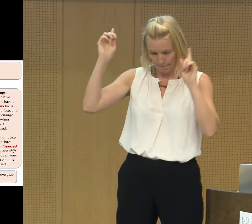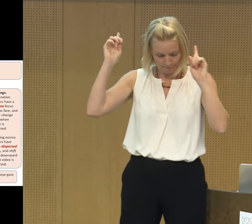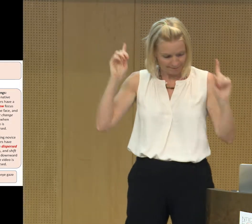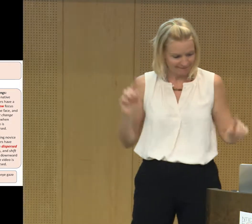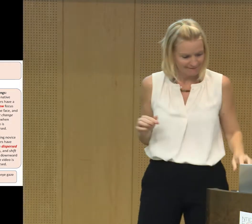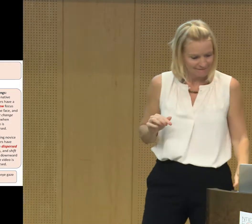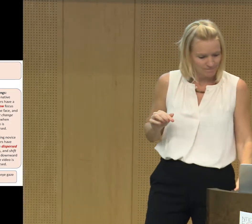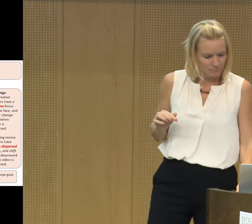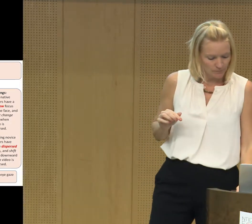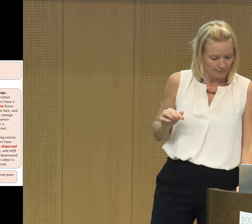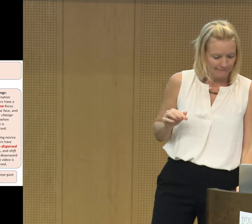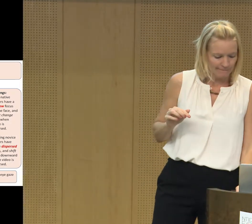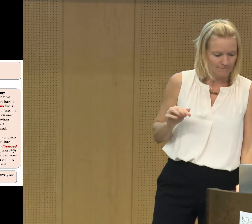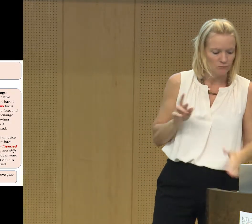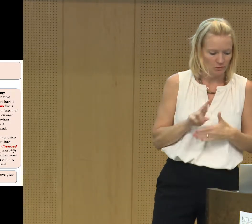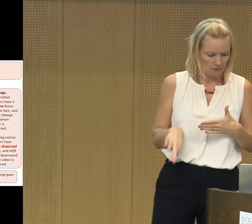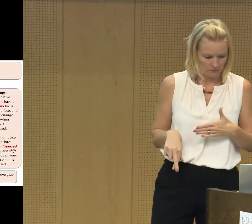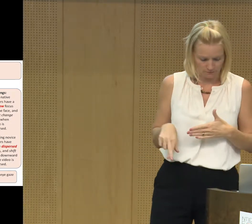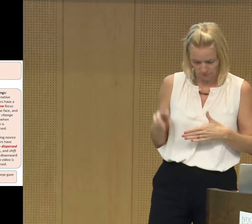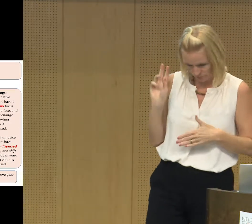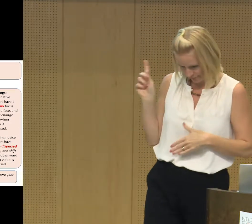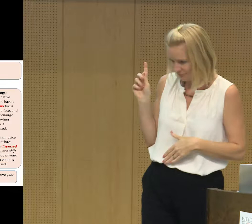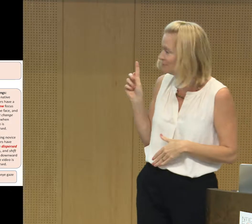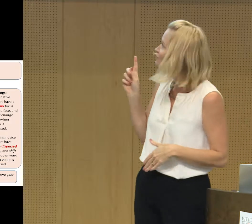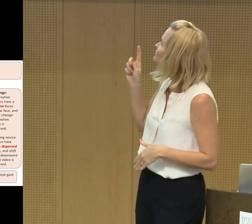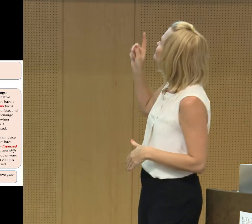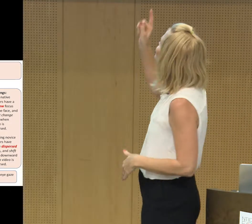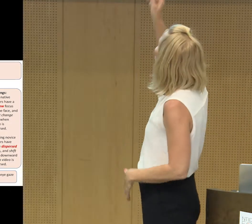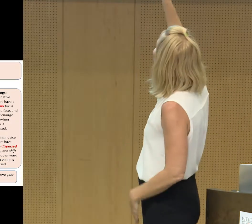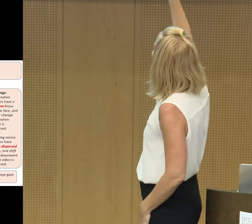each group, and these are the averages.